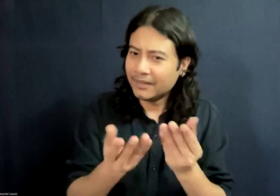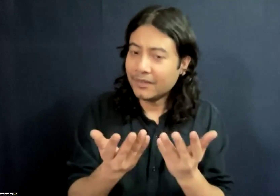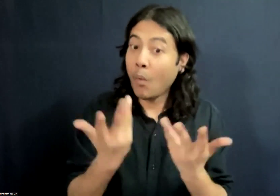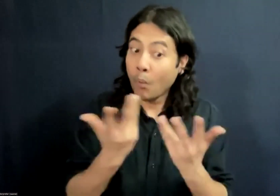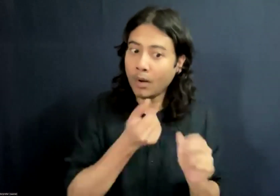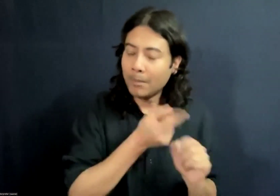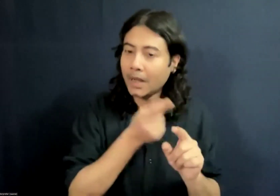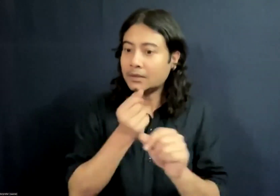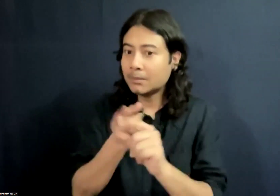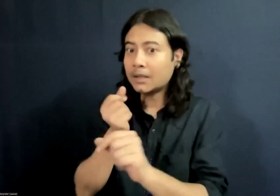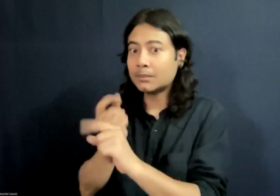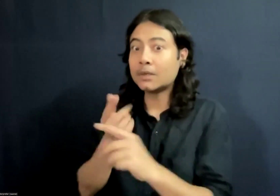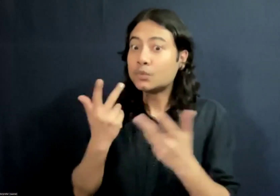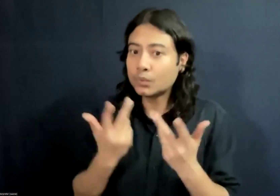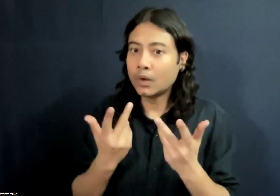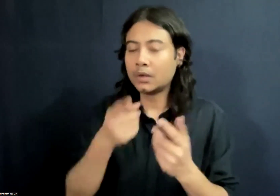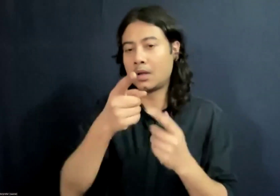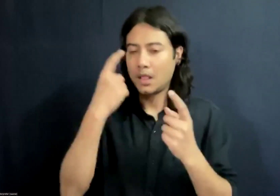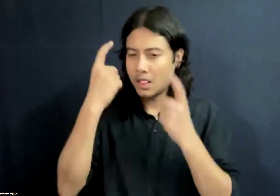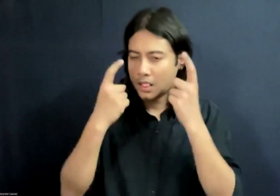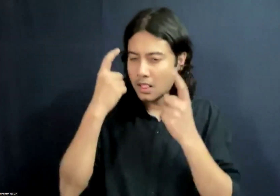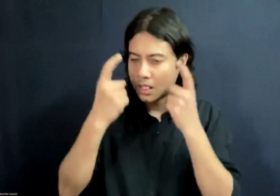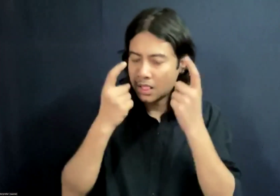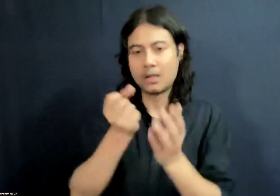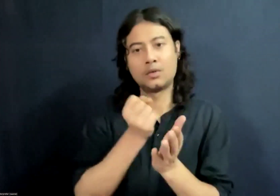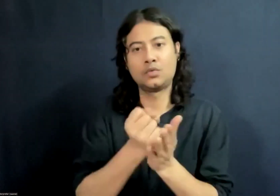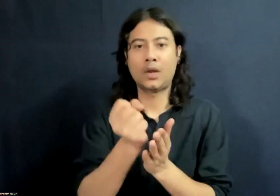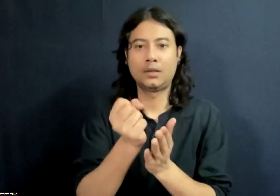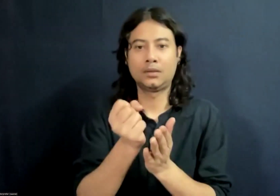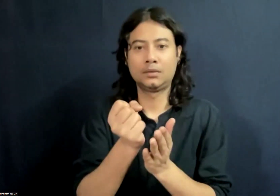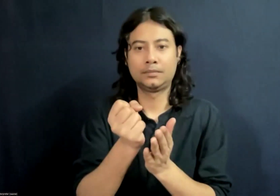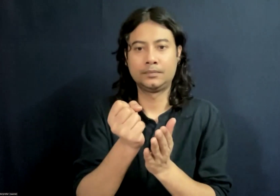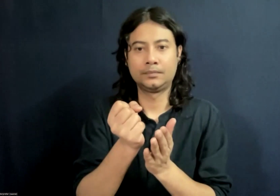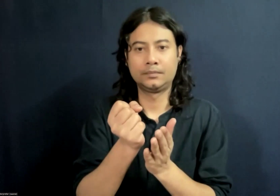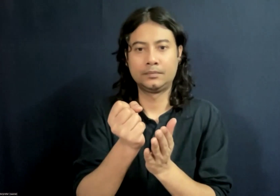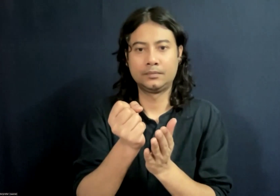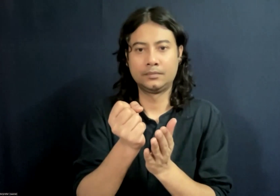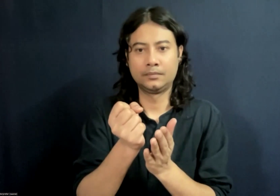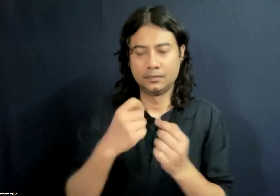and think within your mind, what level are you on?